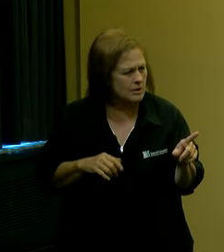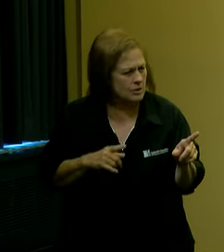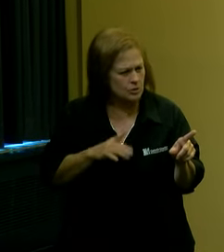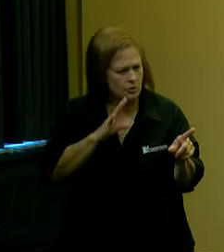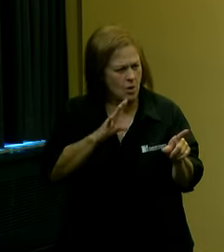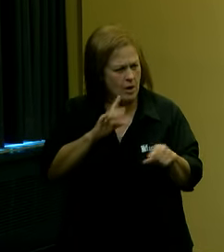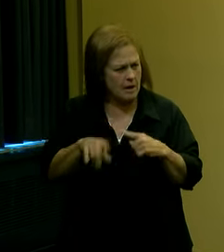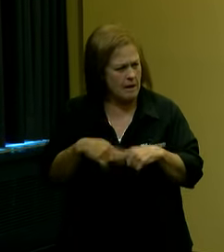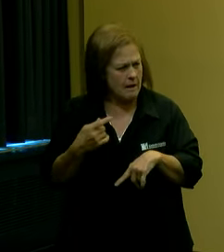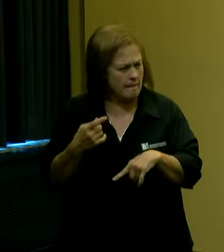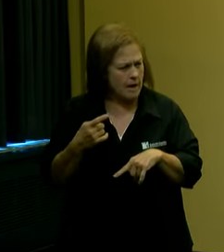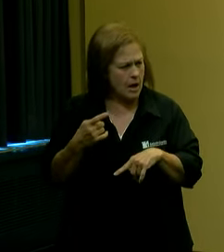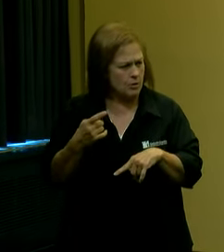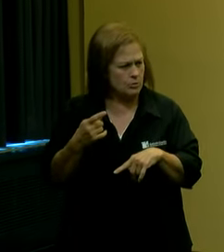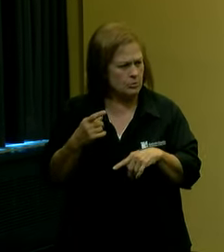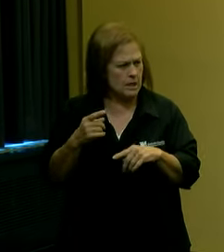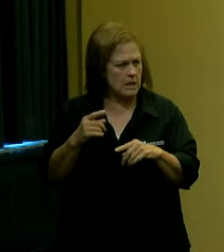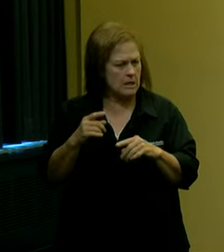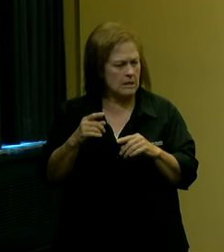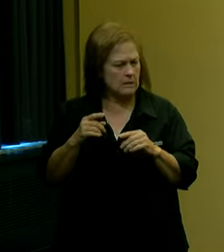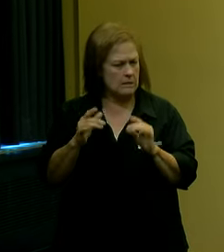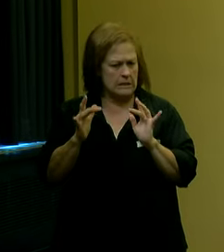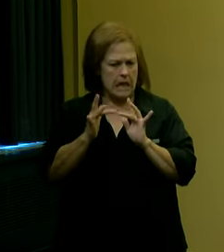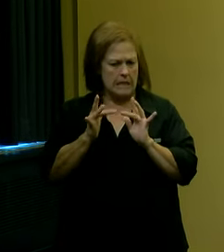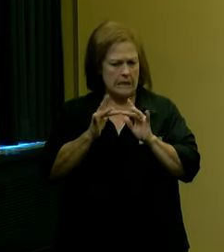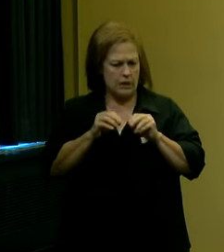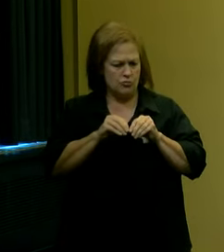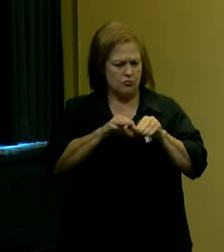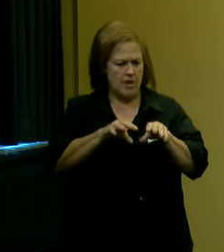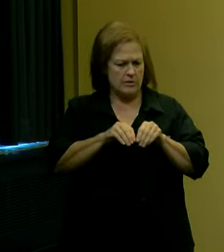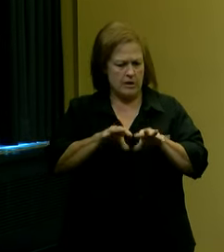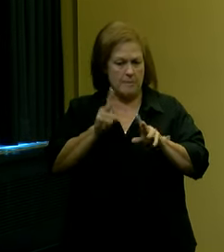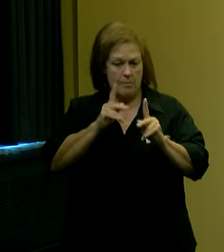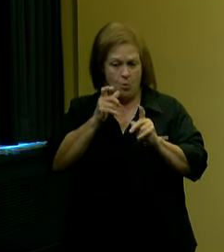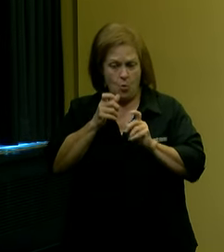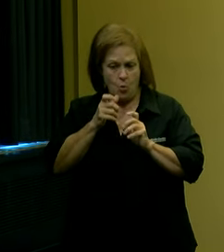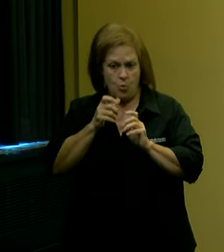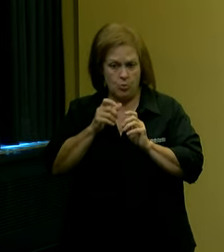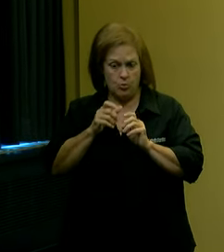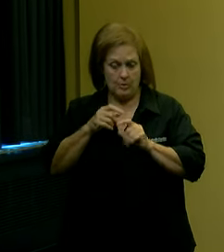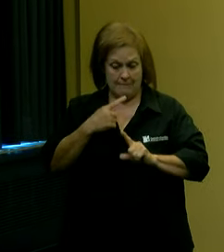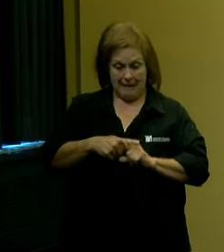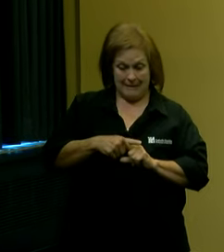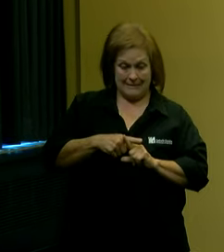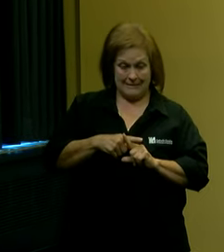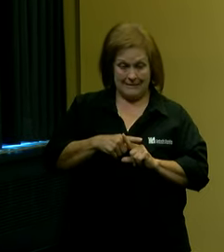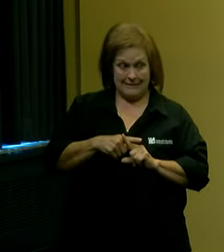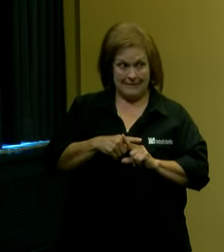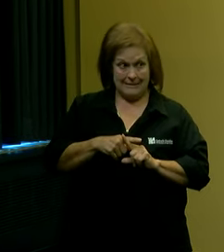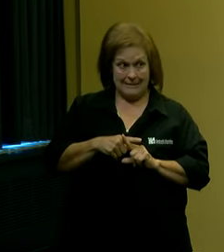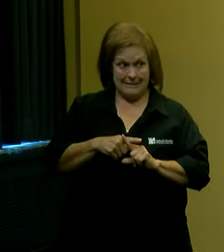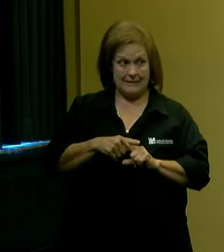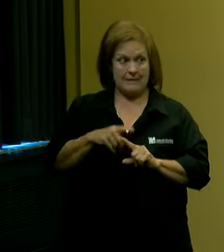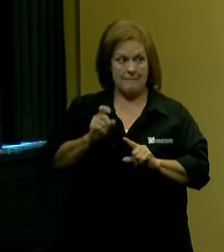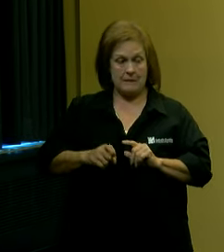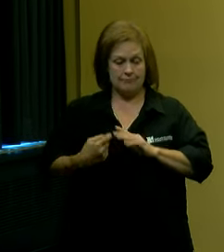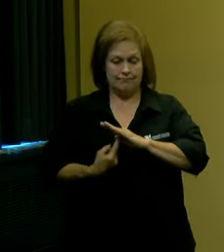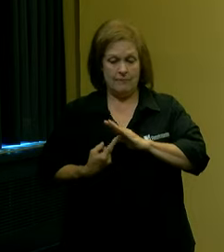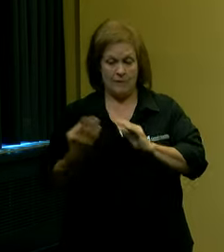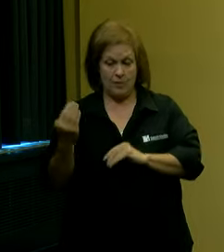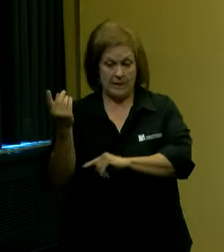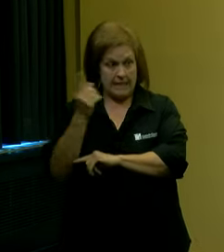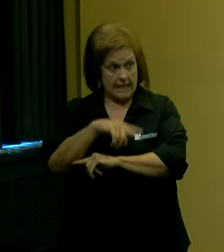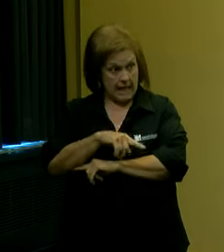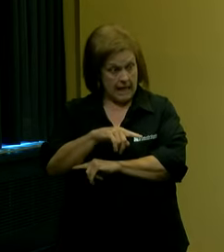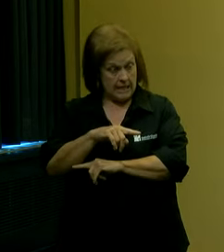You mentioned that the end result of contact tracing will be asking people in close contact with somebody tested positive to quarantine for 14 days. Is that